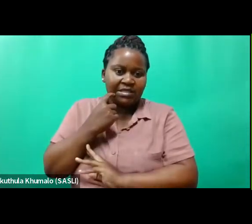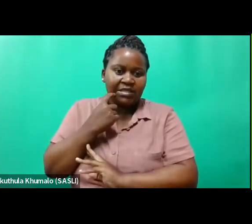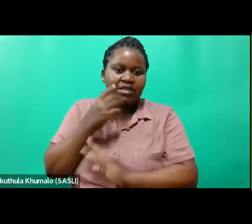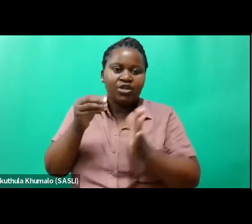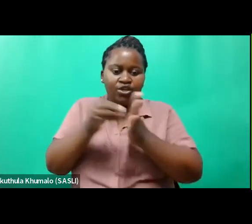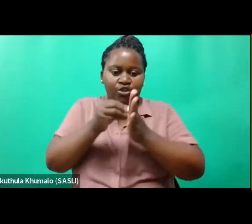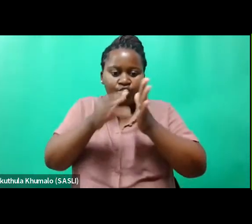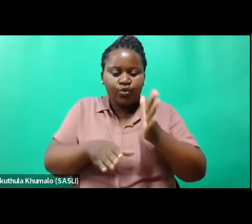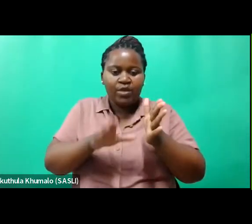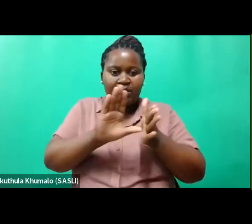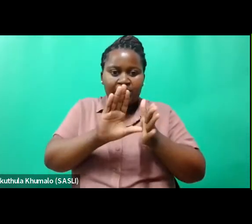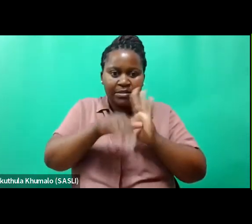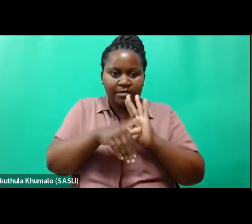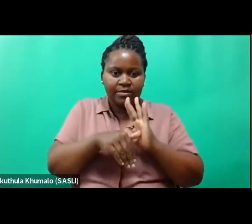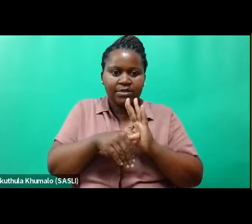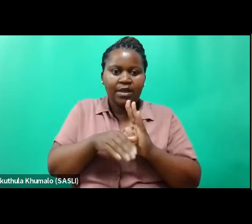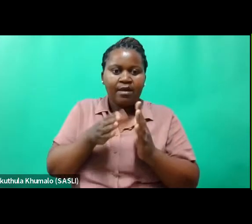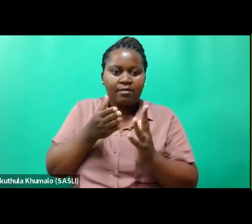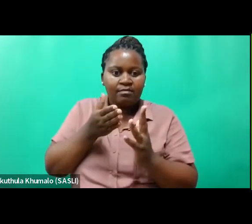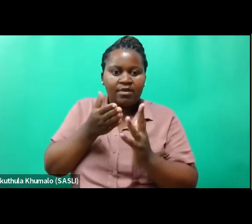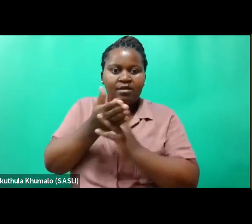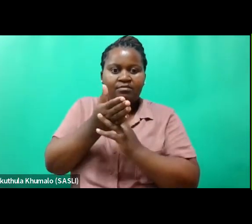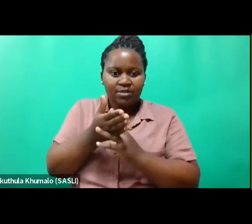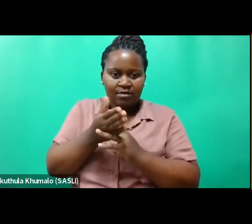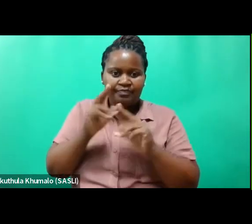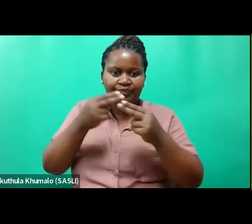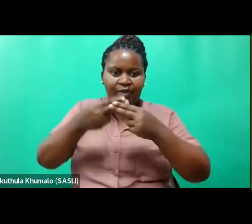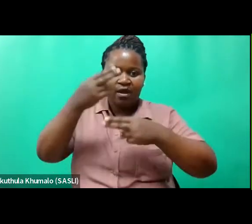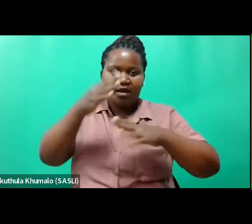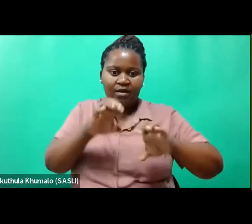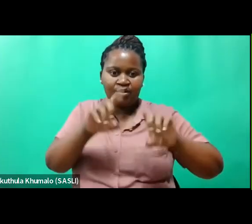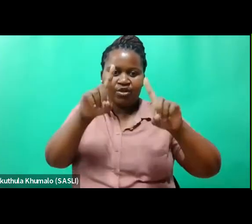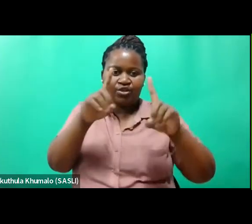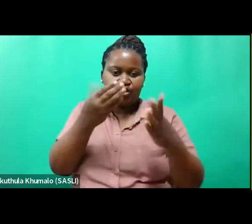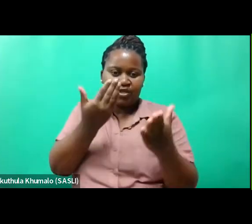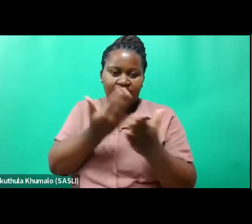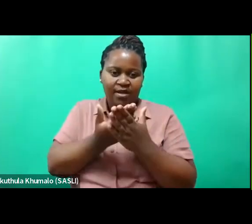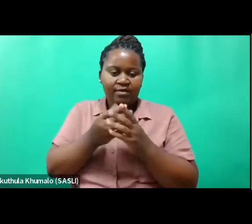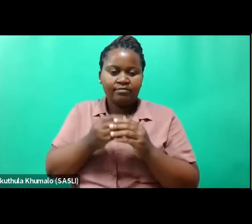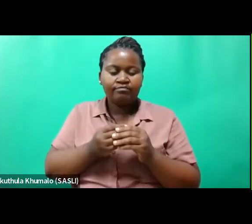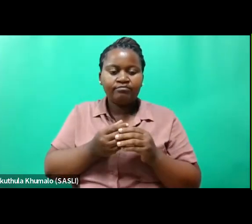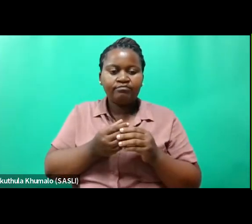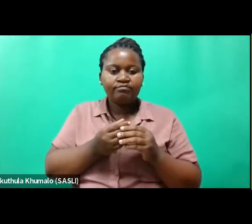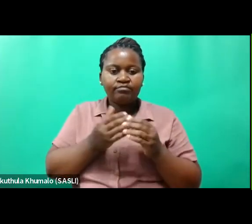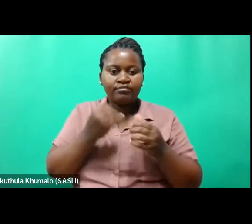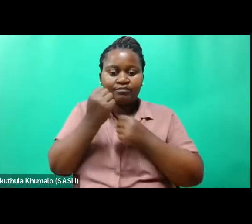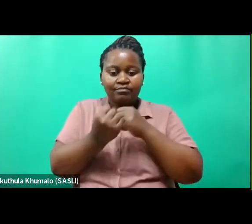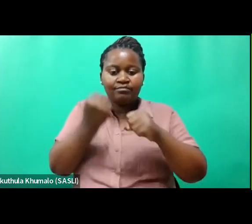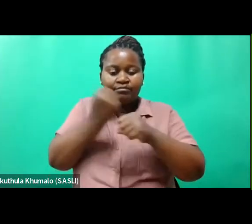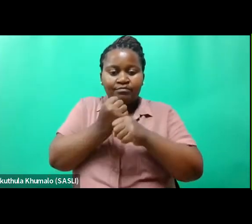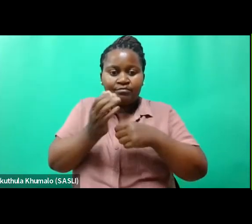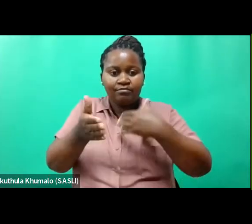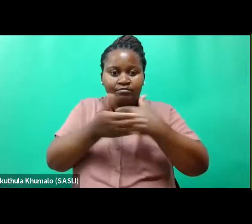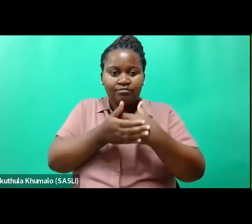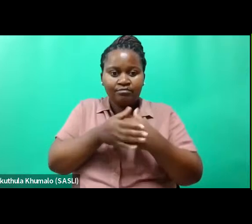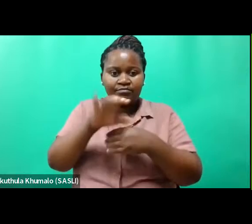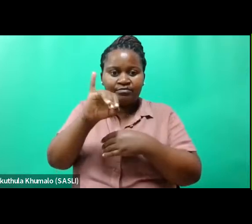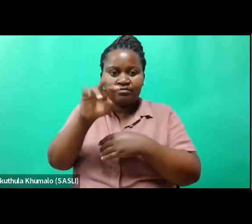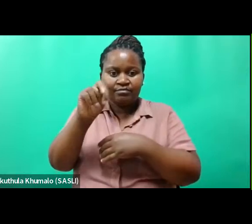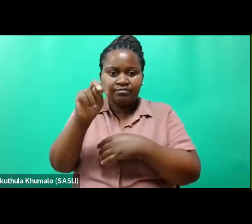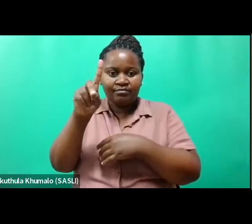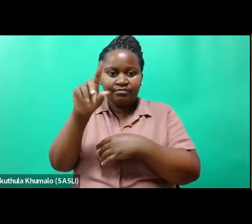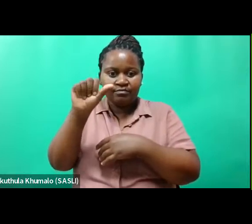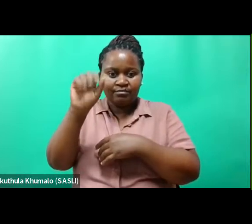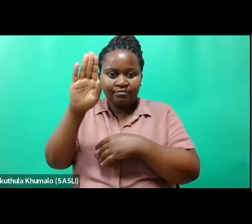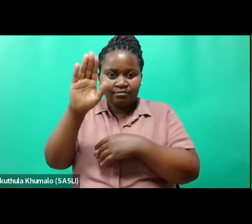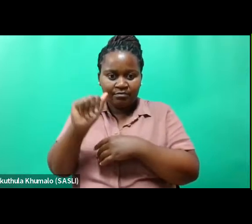higher education environment. As we close this year's Indaba, I would like you to consider some of the